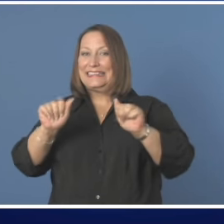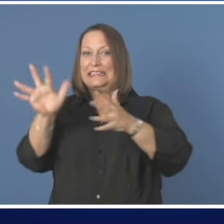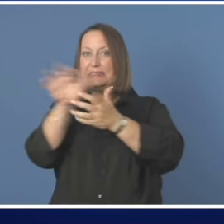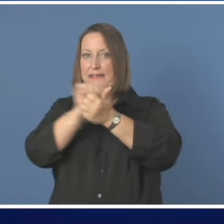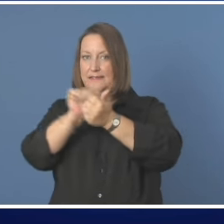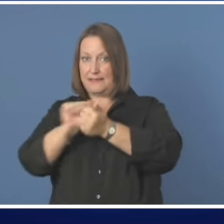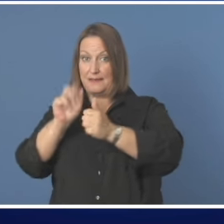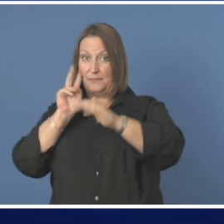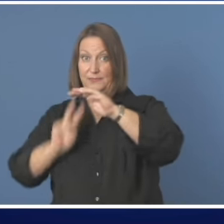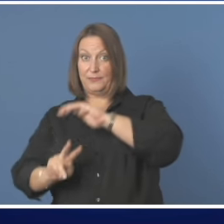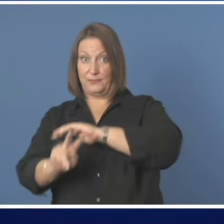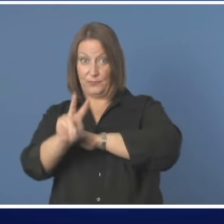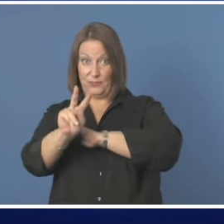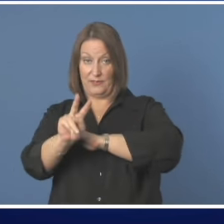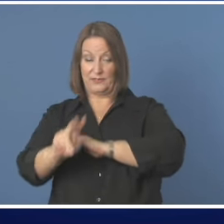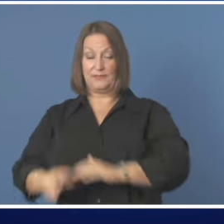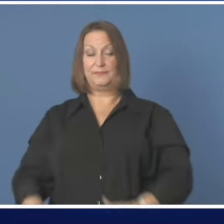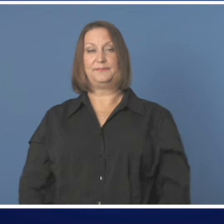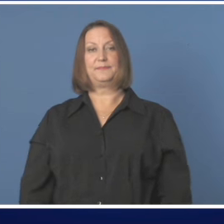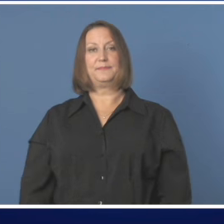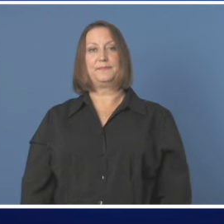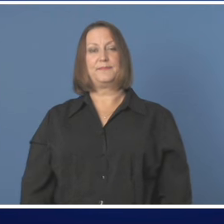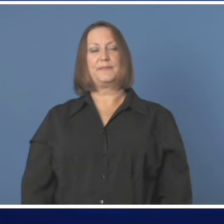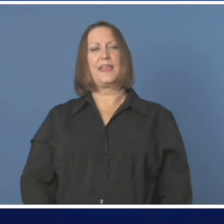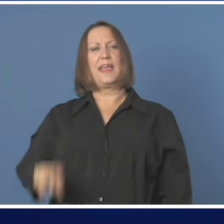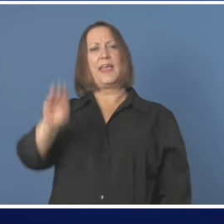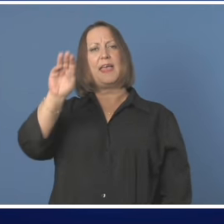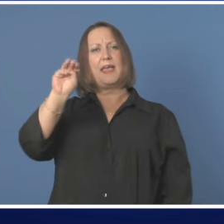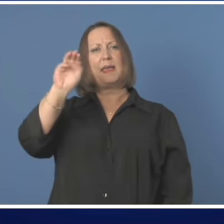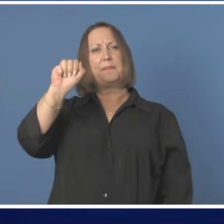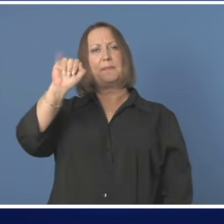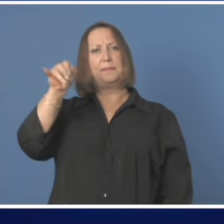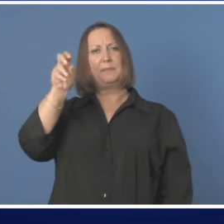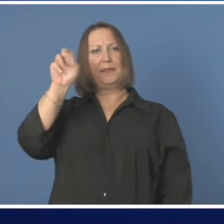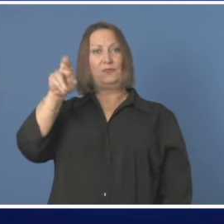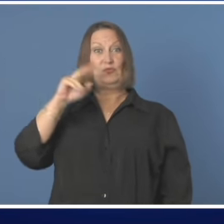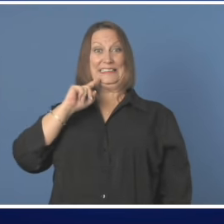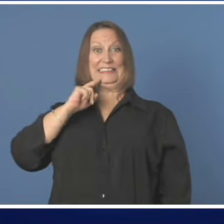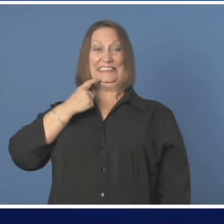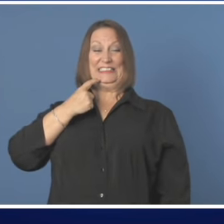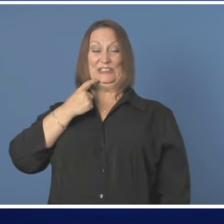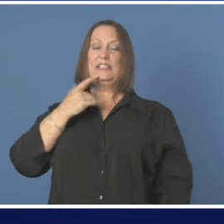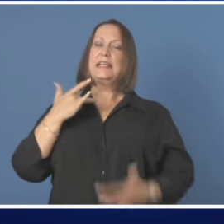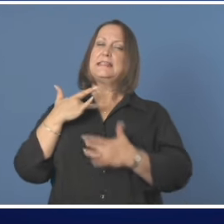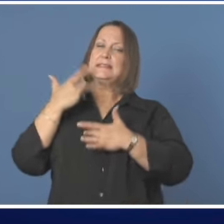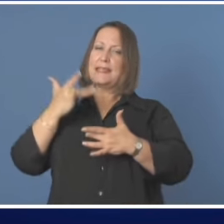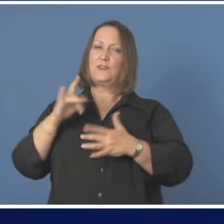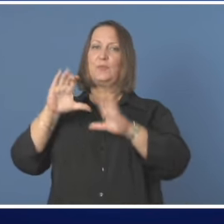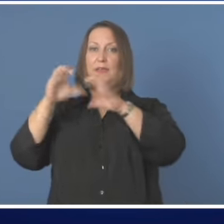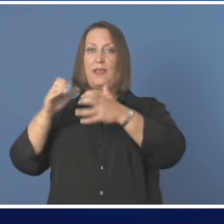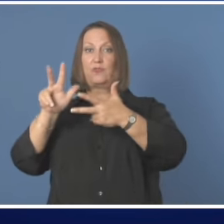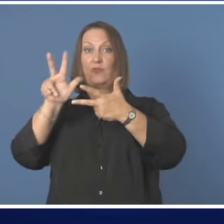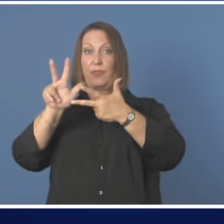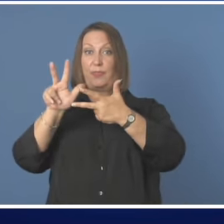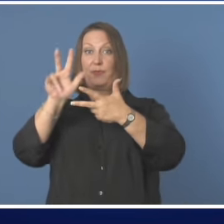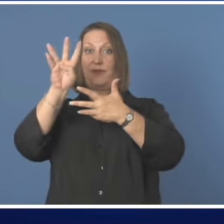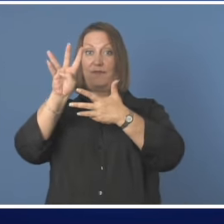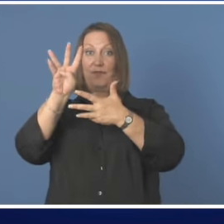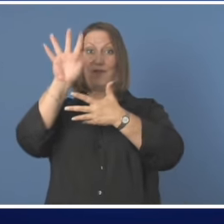Category 3 and higher hurricanes are considered major hurricanes,